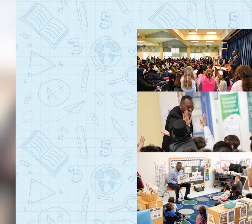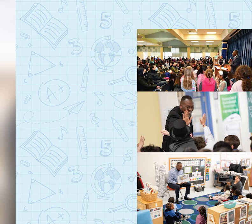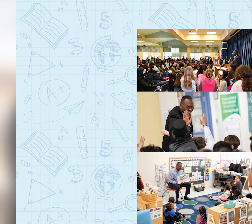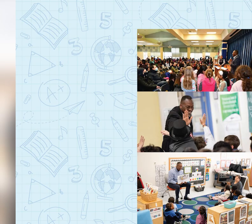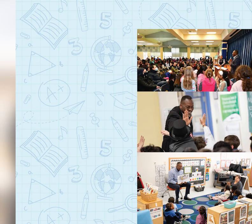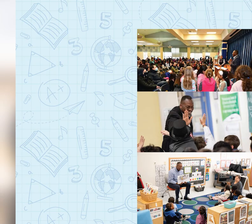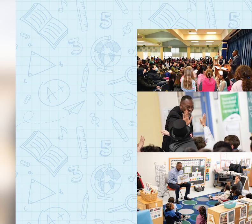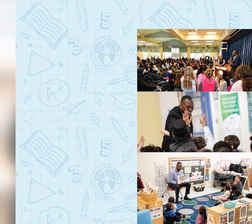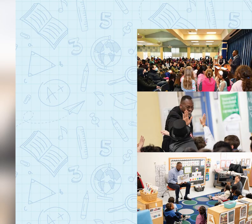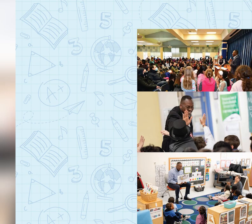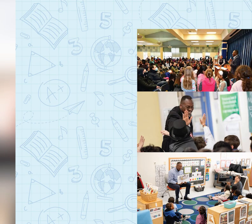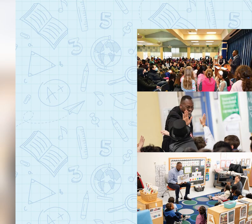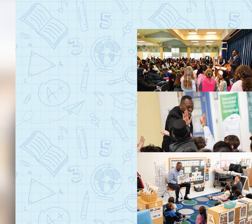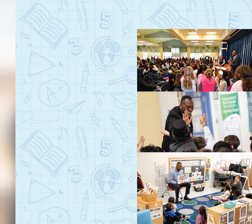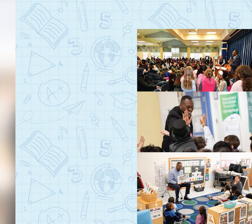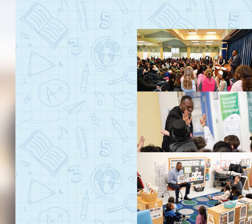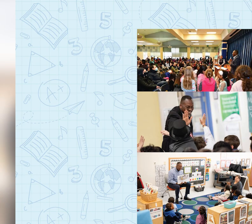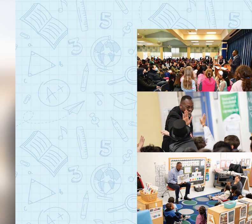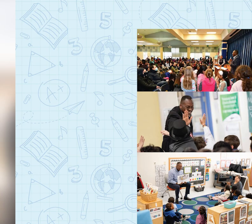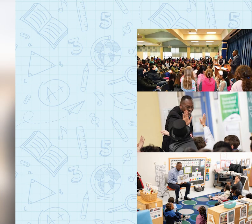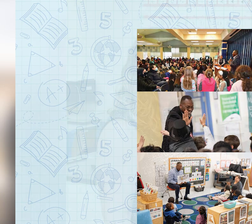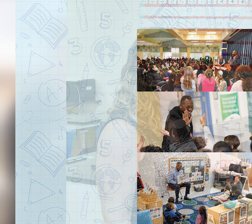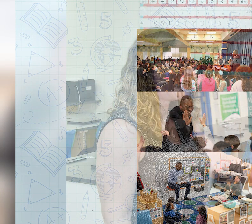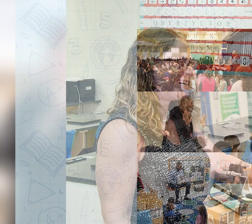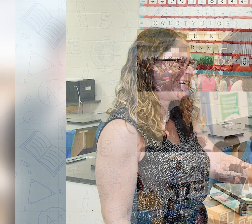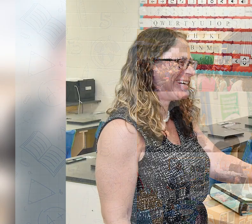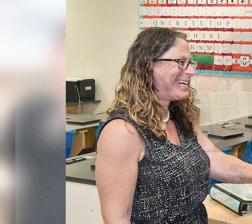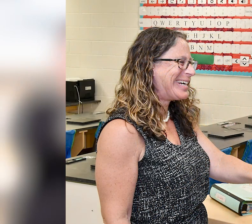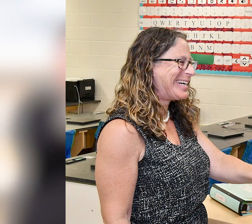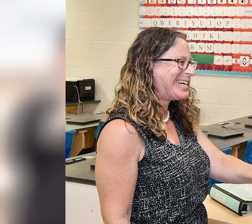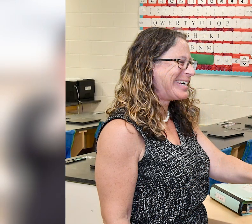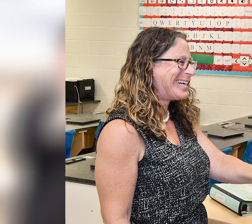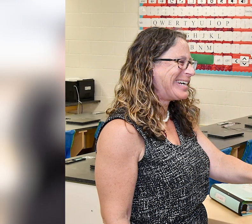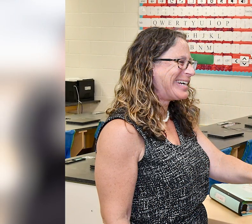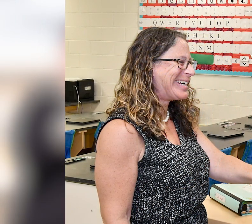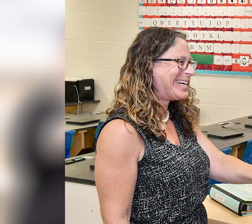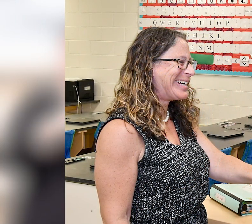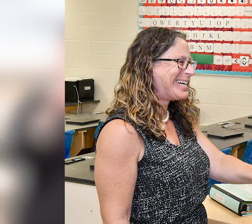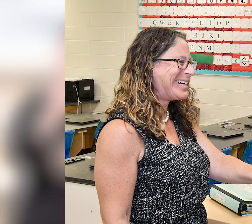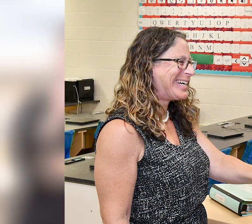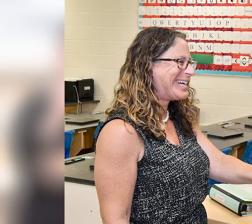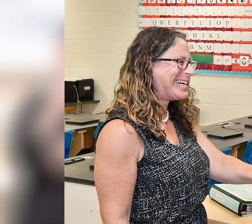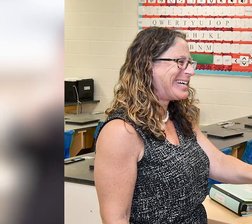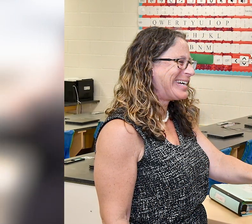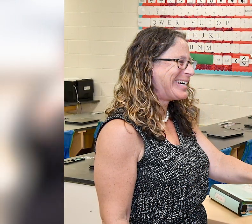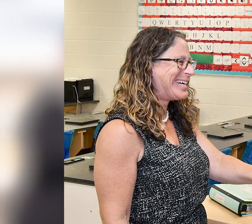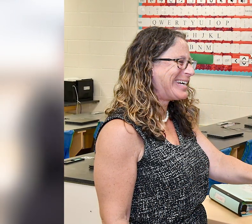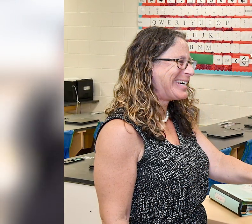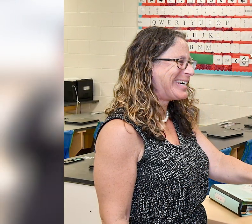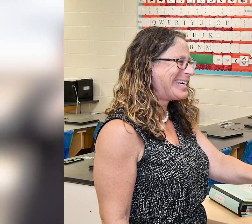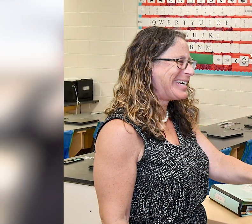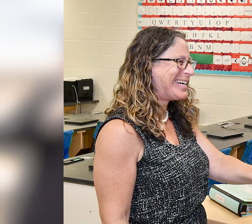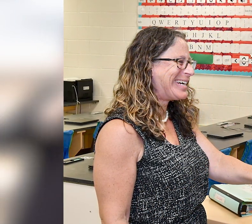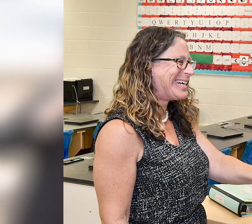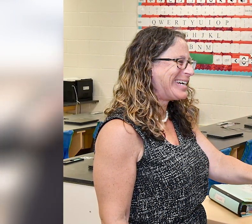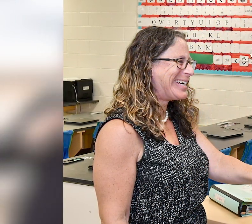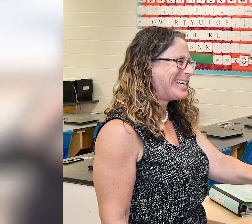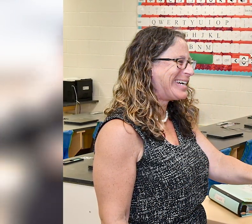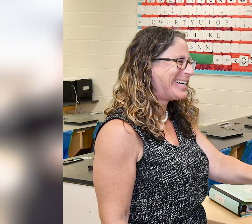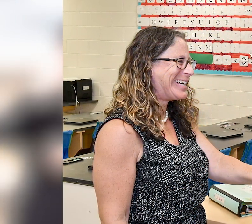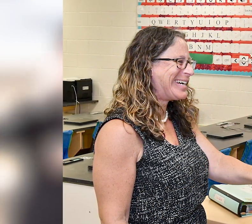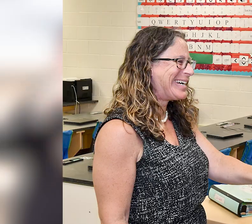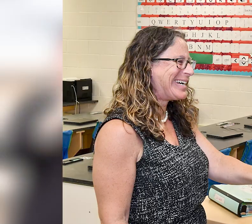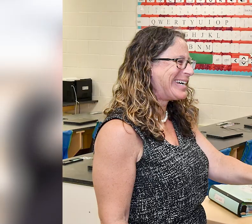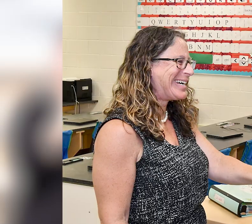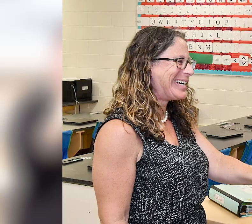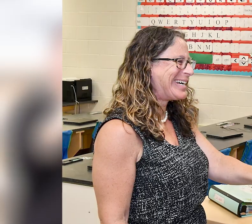the negotiated salary agreements for our educators, honoring the commitments made to the dedicated professionals who